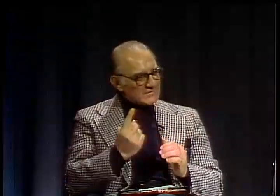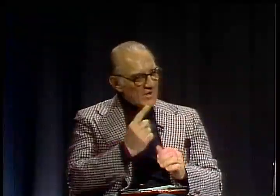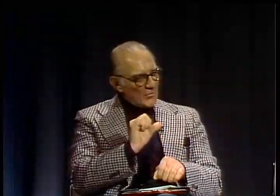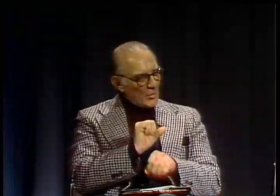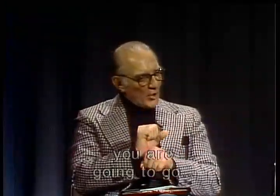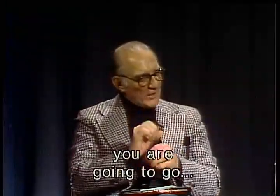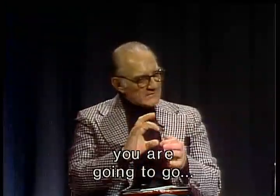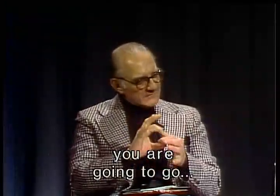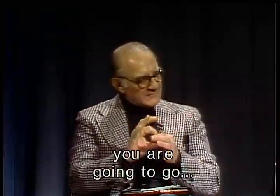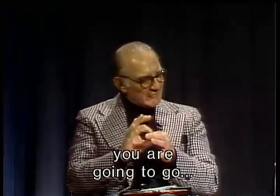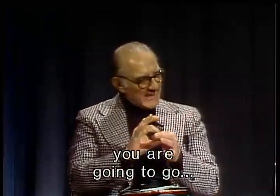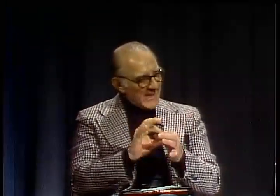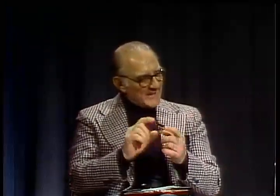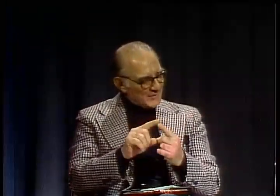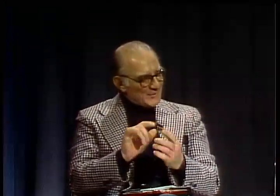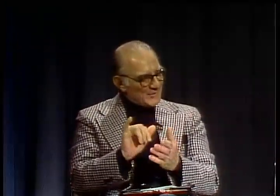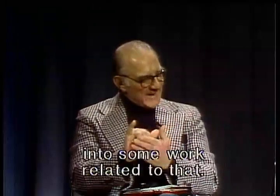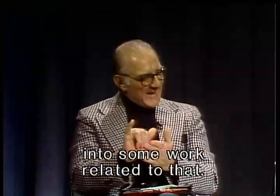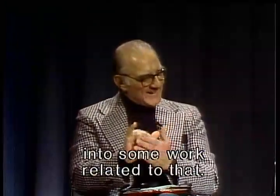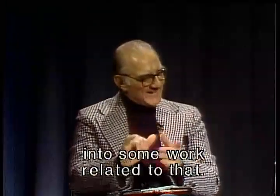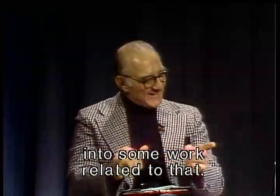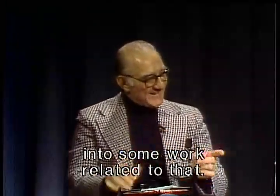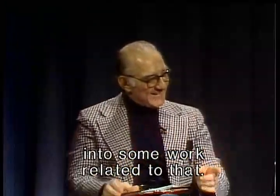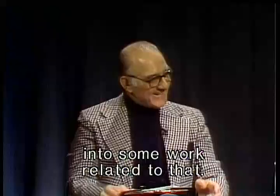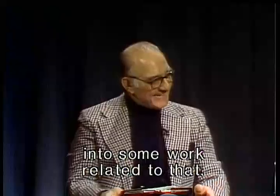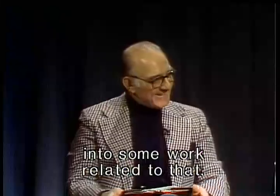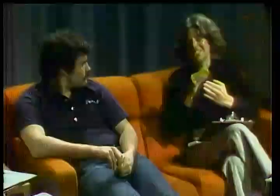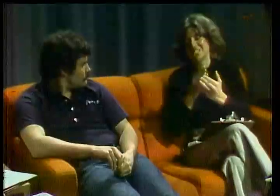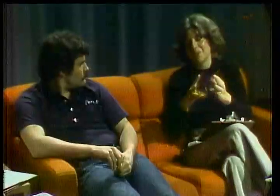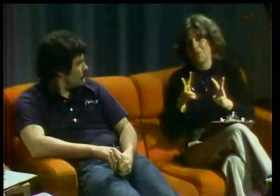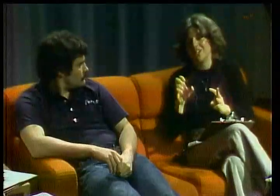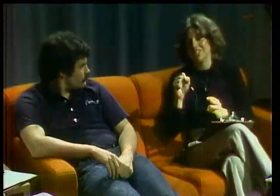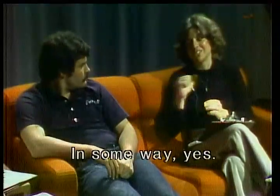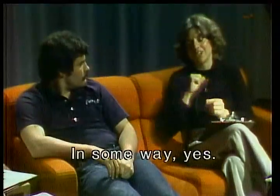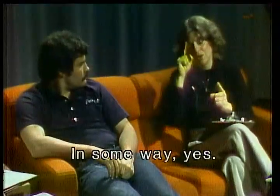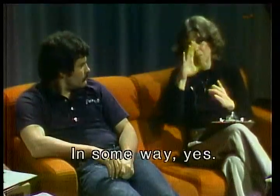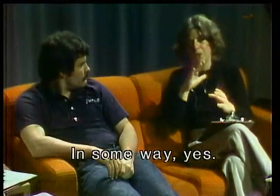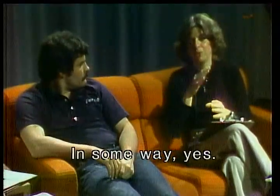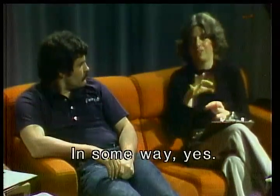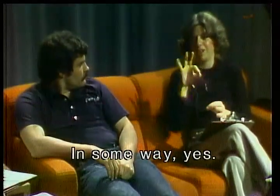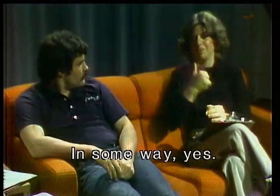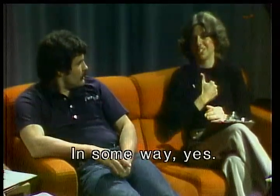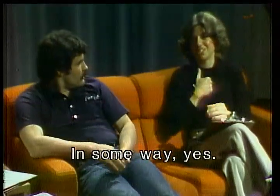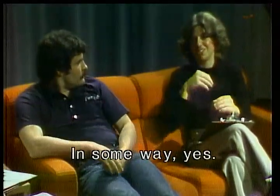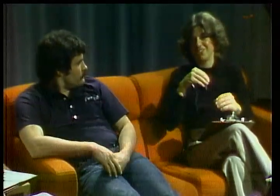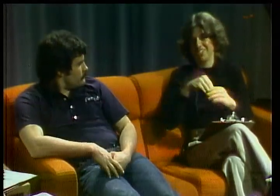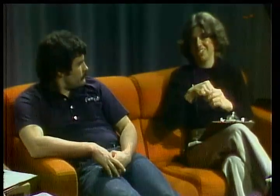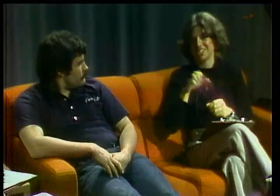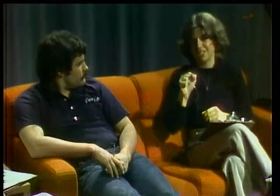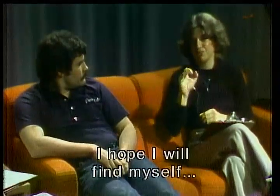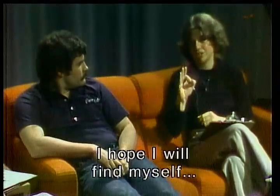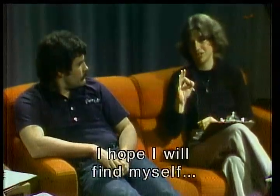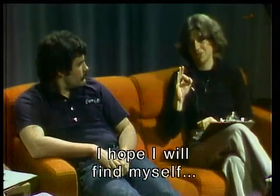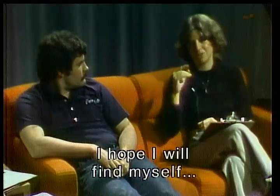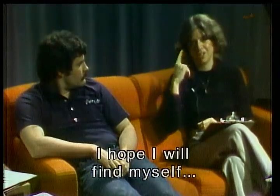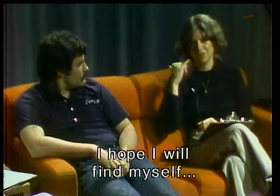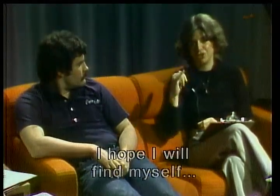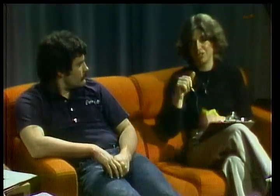some work related to that. In some way, yes. I hope I will find myself in San Francisco, California